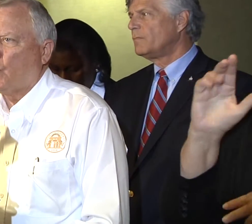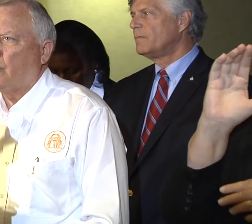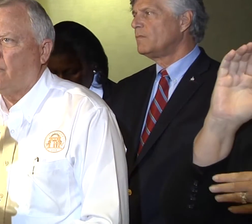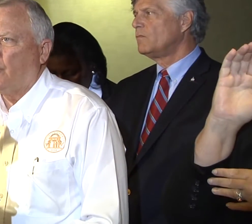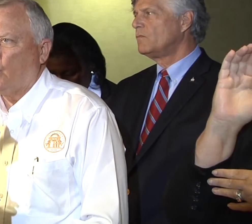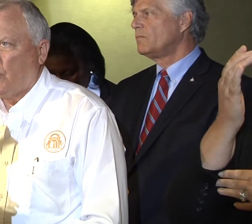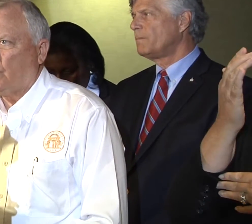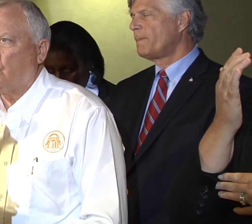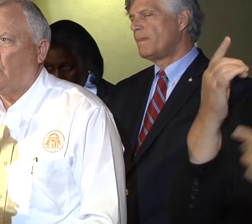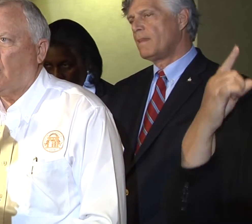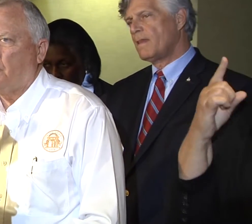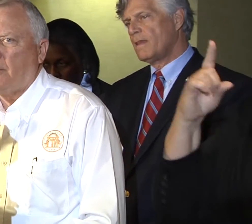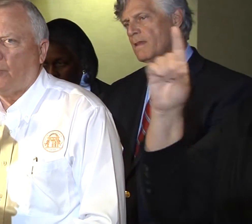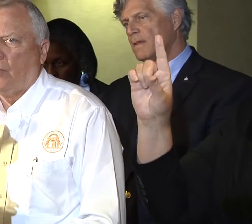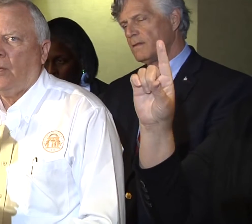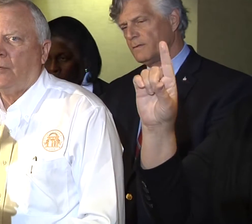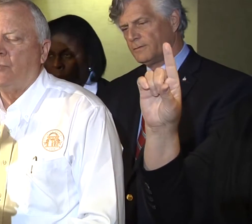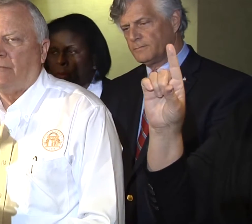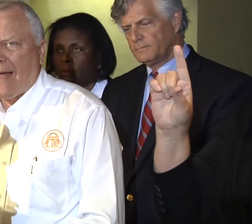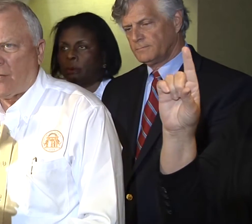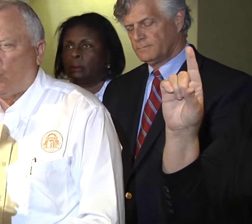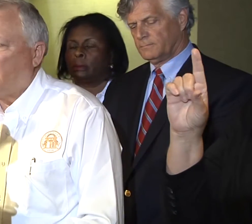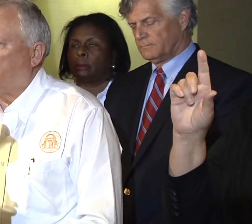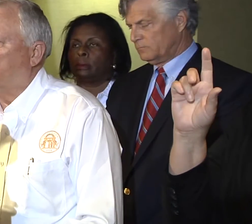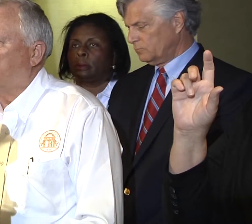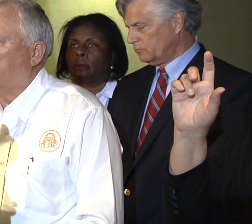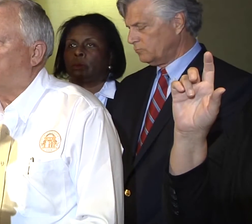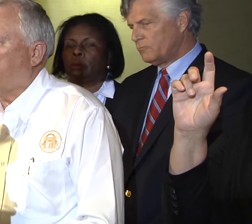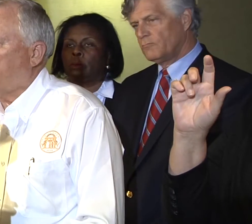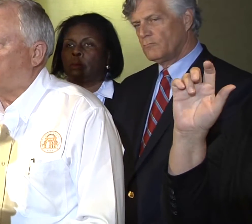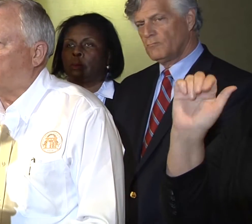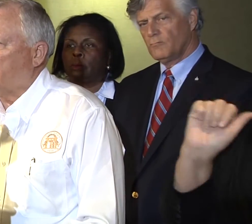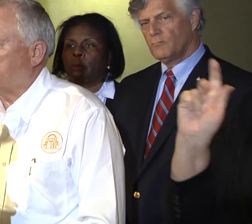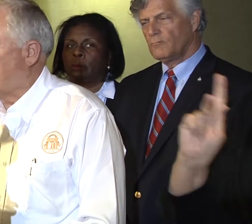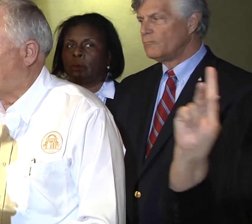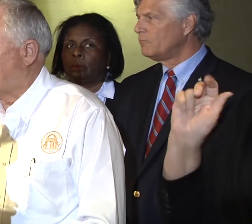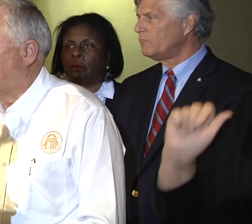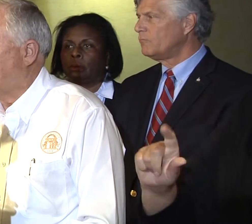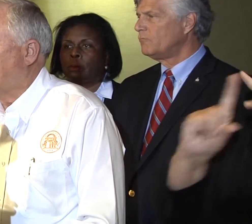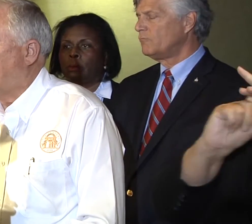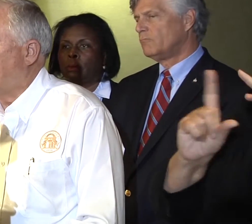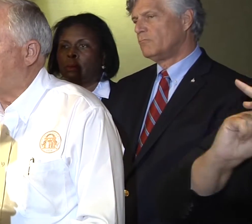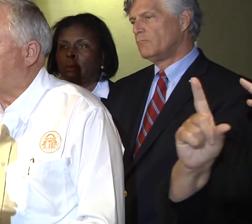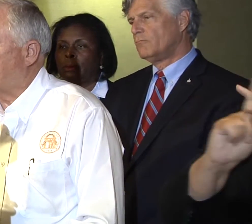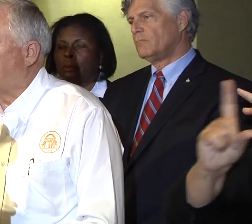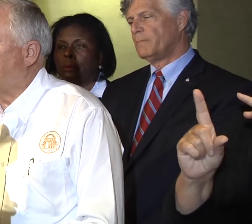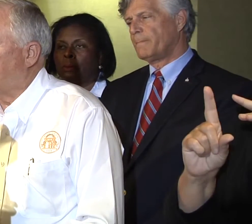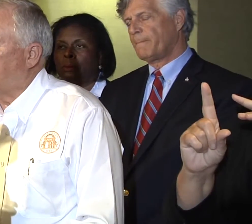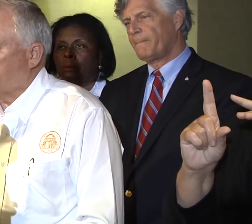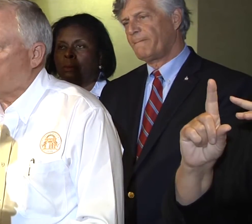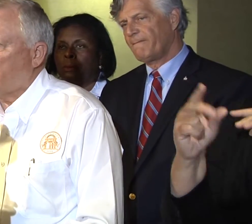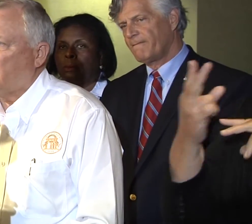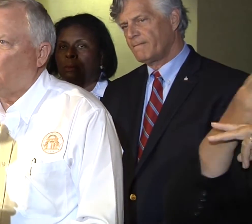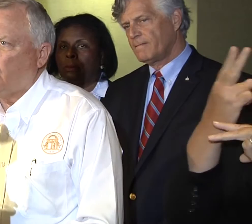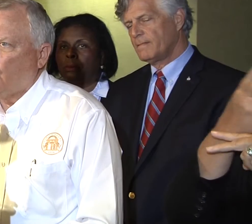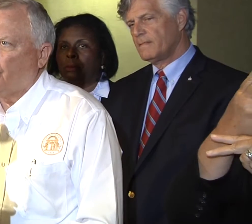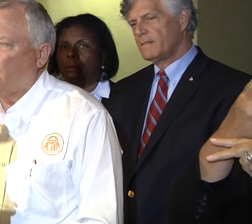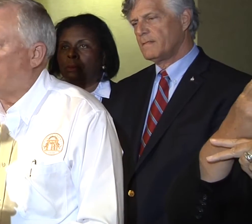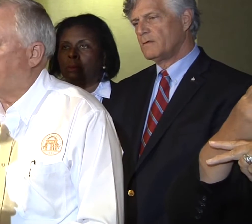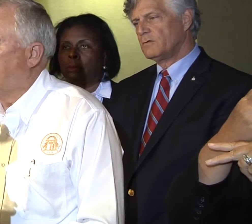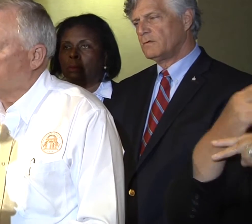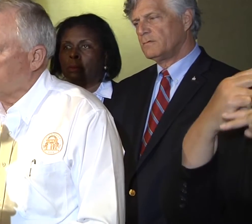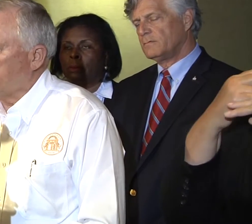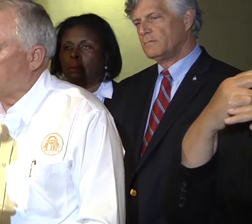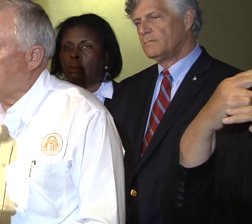that is working very well to allow people to evacuate out of this area on the interstate by traveling on both